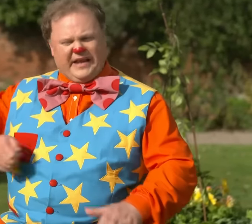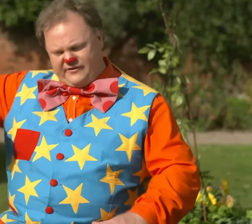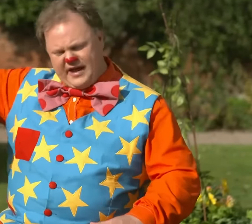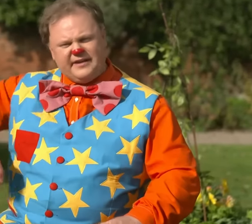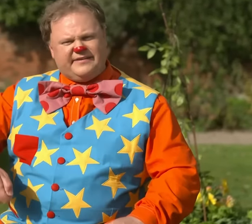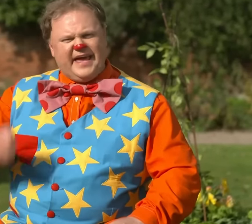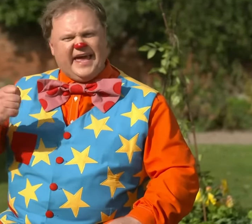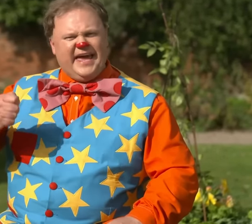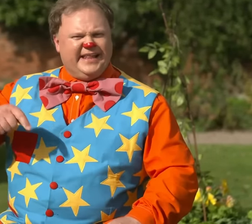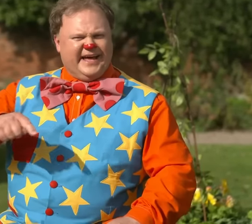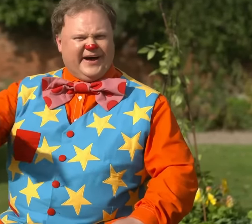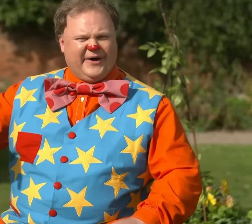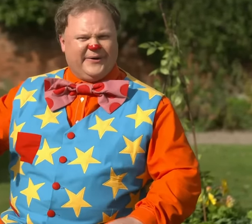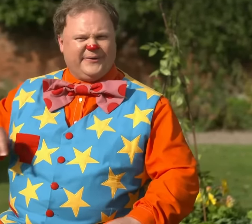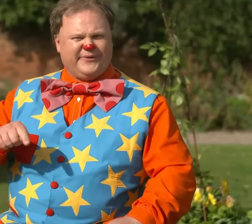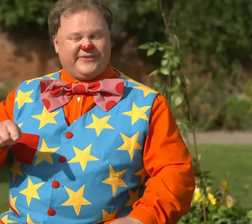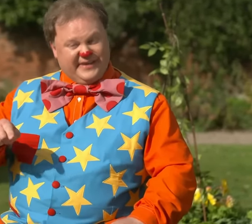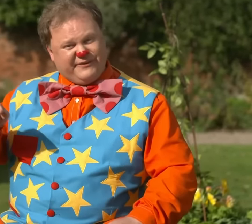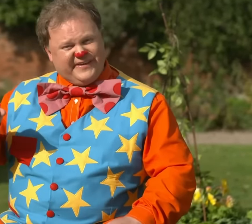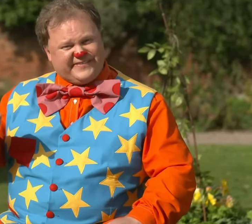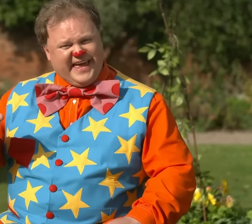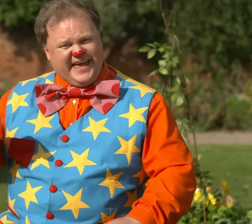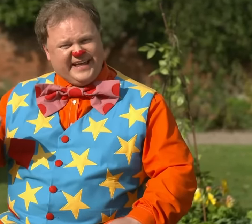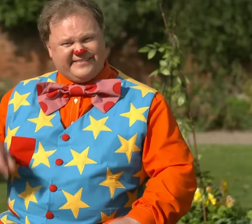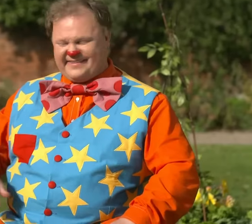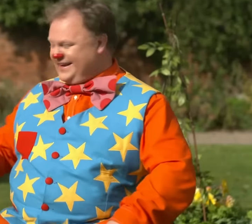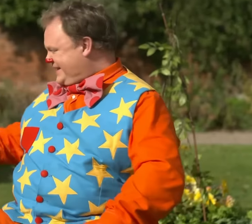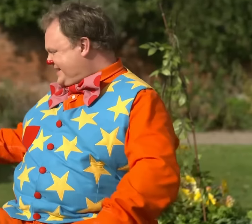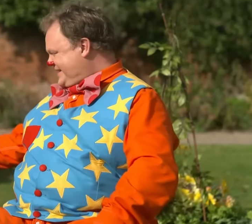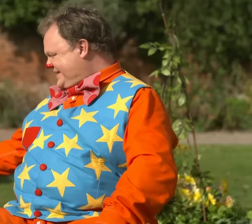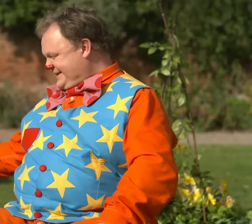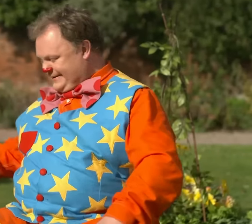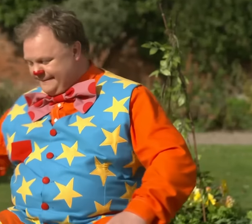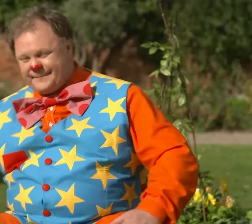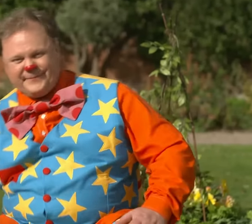finish digging the holes for the seeds.